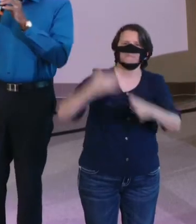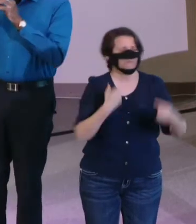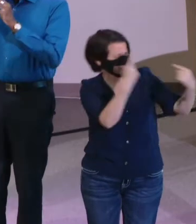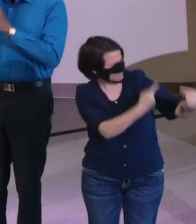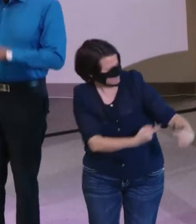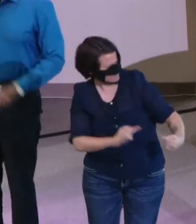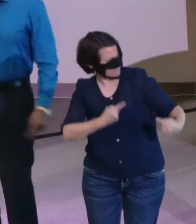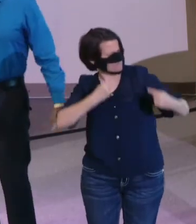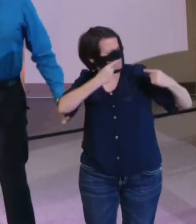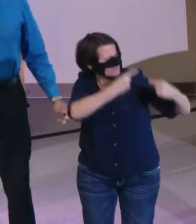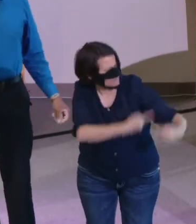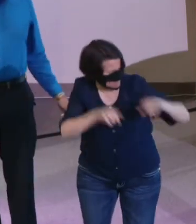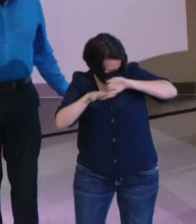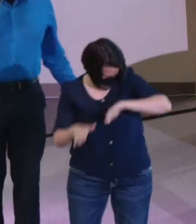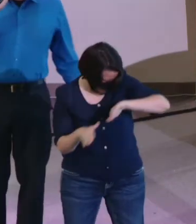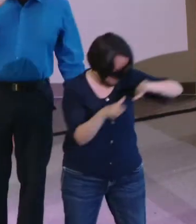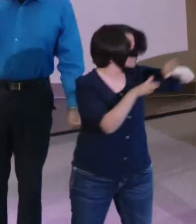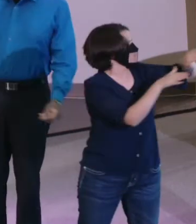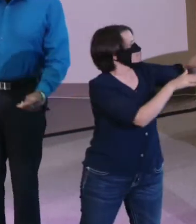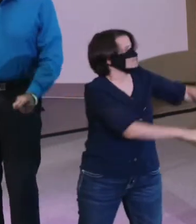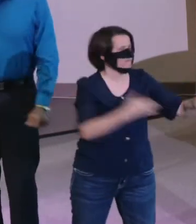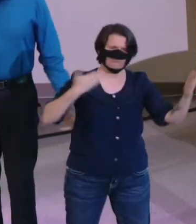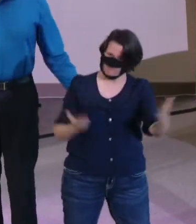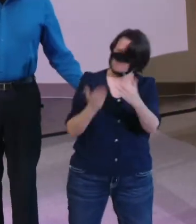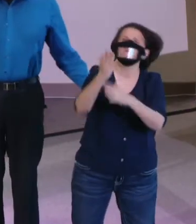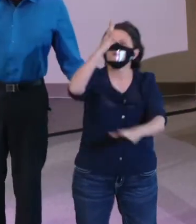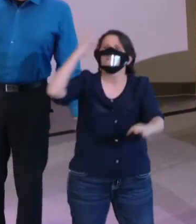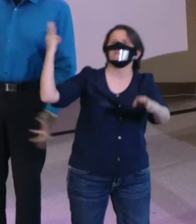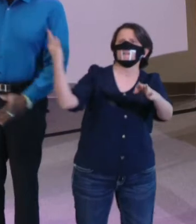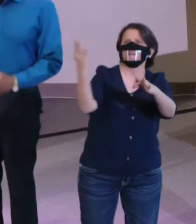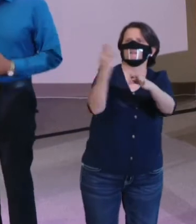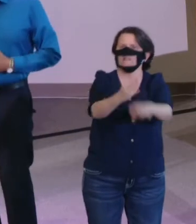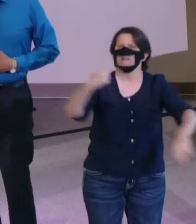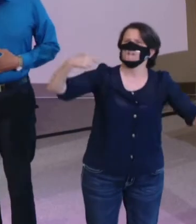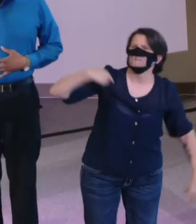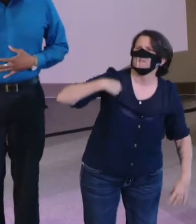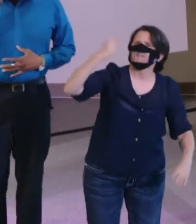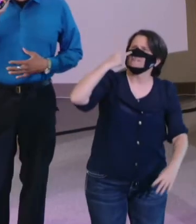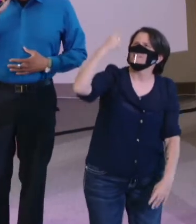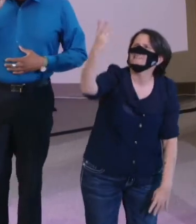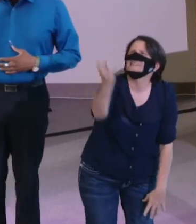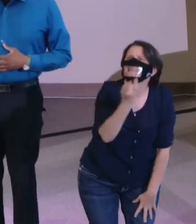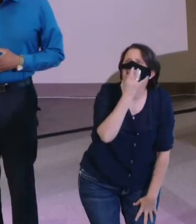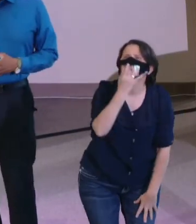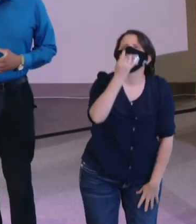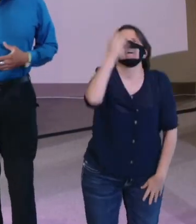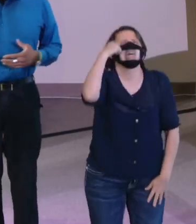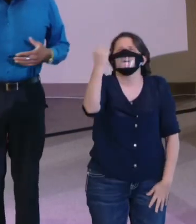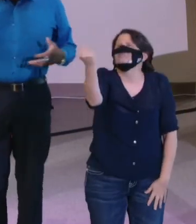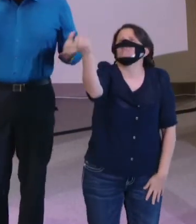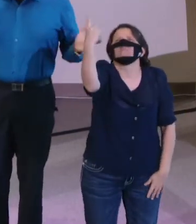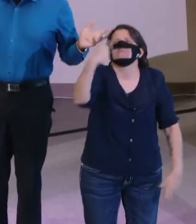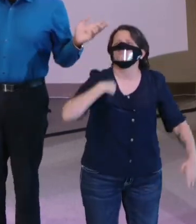No more struggle, no more strife. With my faith I see the light.